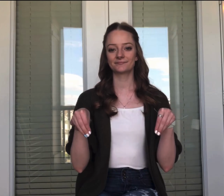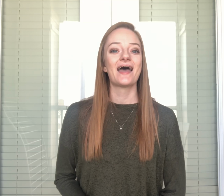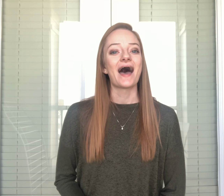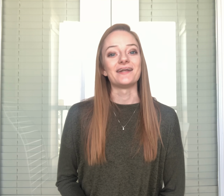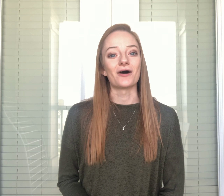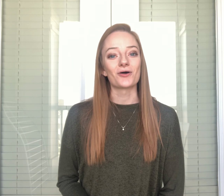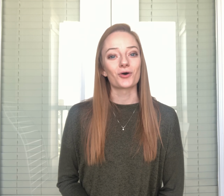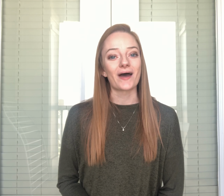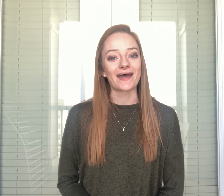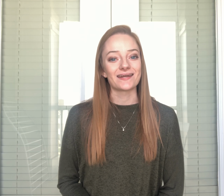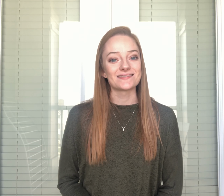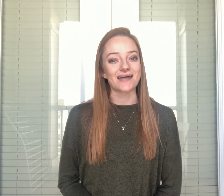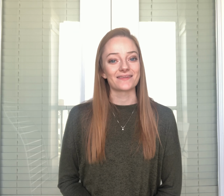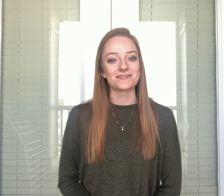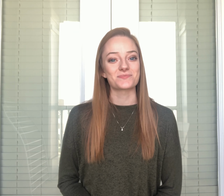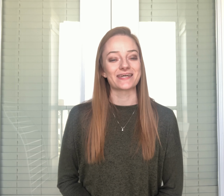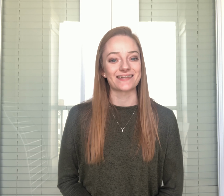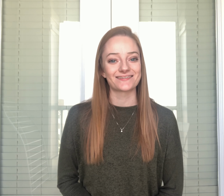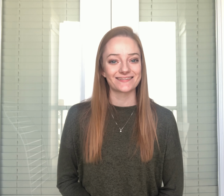And now I'll go ahead and sign this week's sentence.